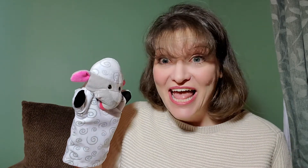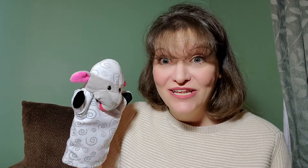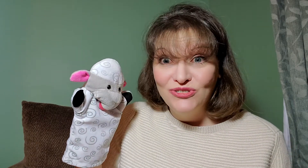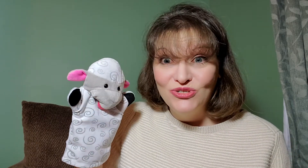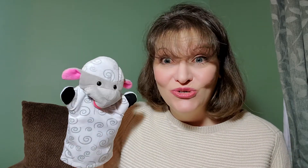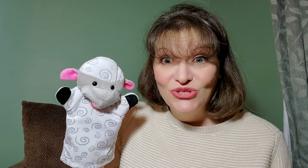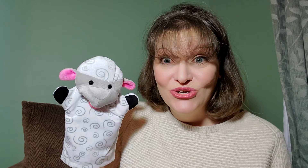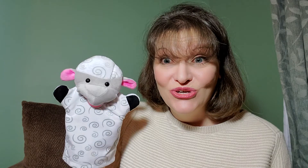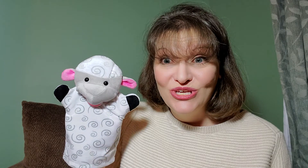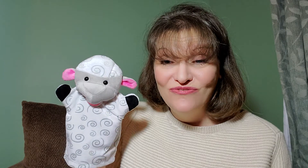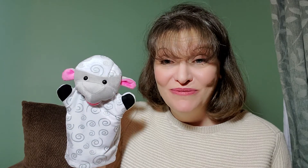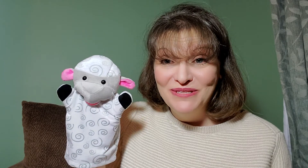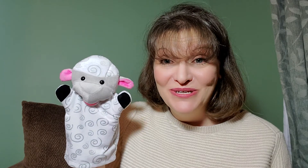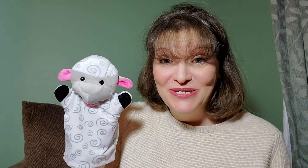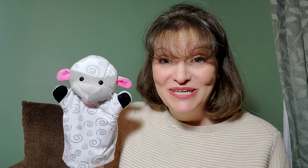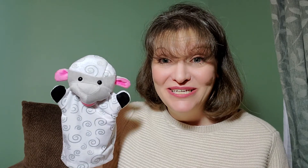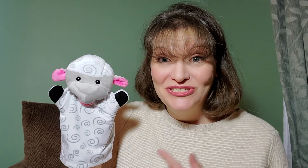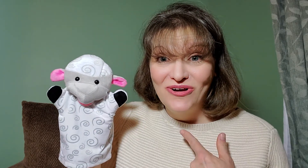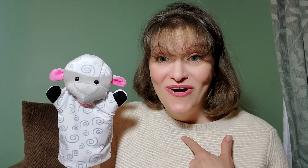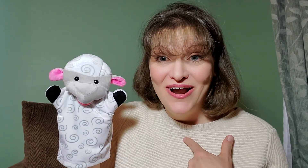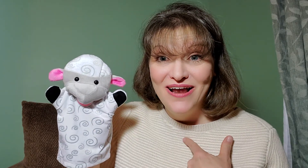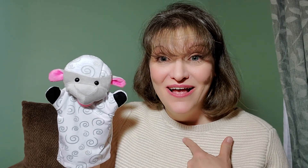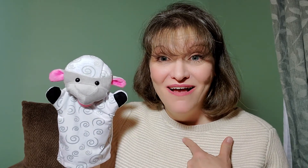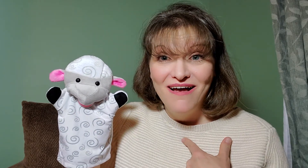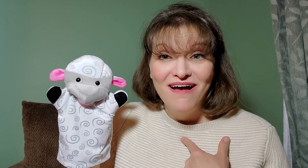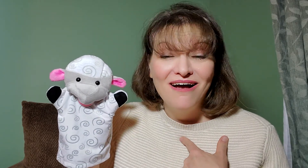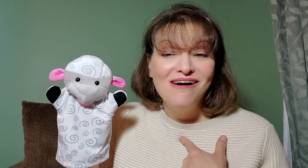Jen took the cookie from the cookie jar.